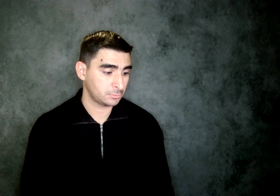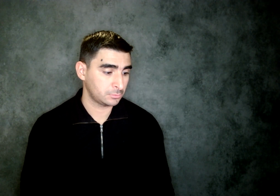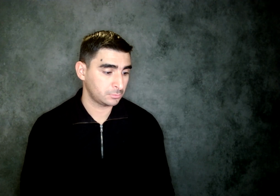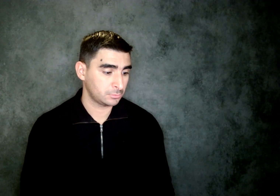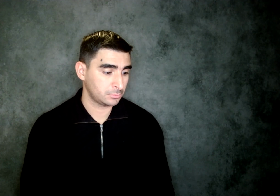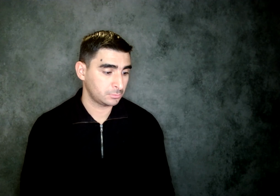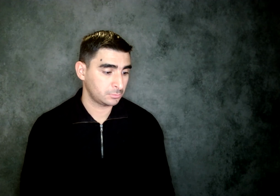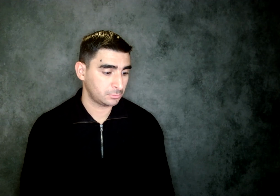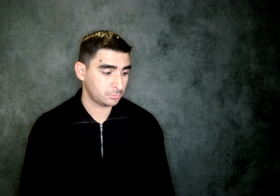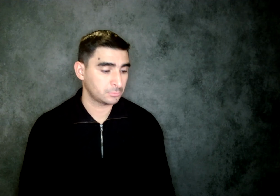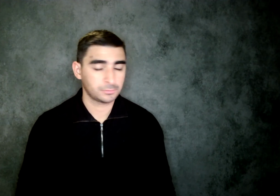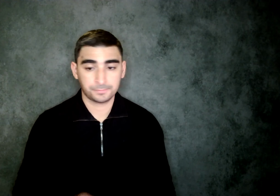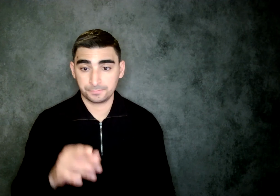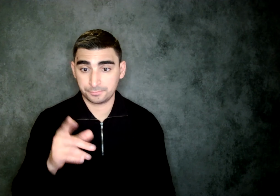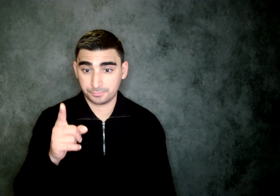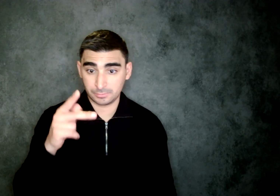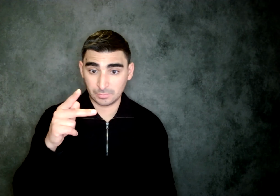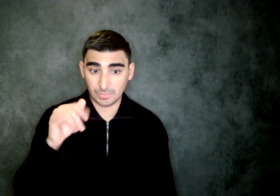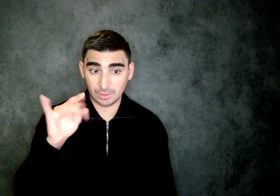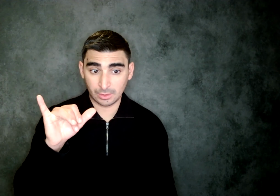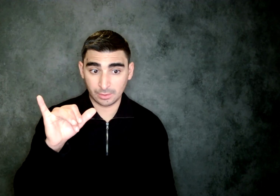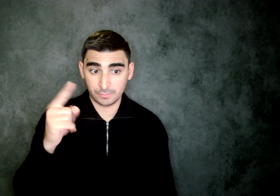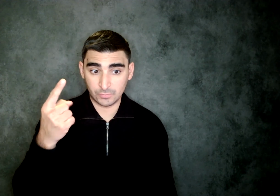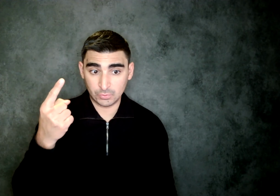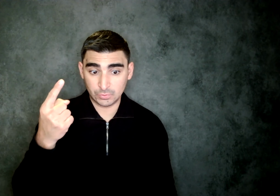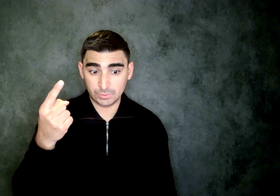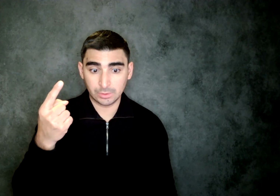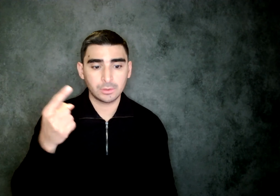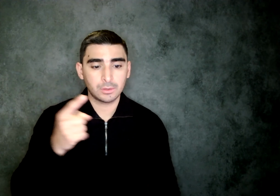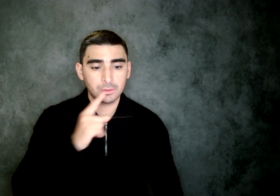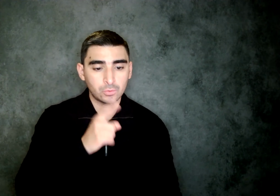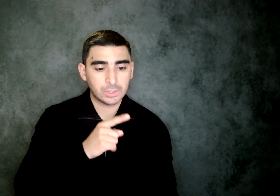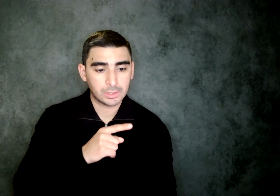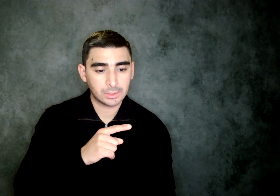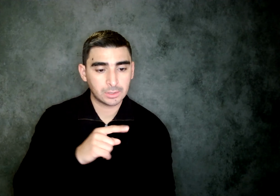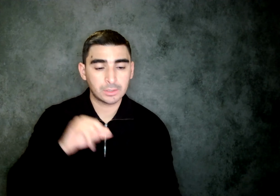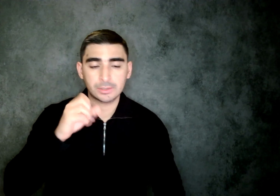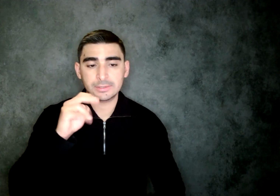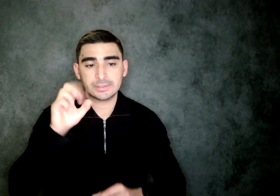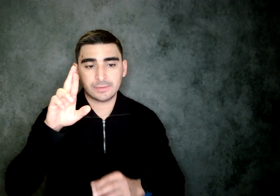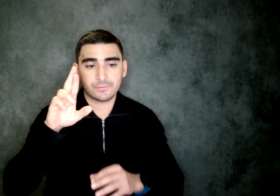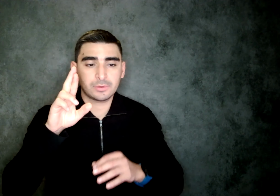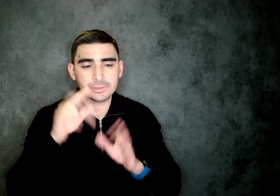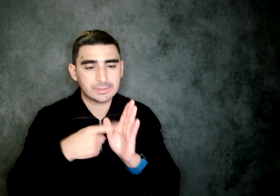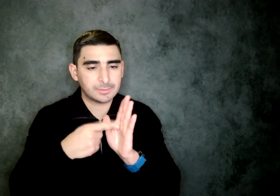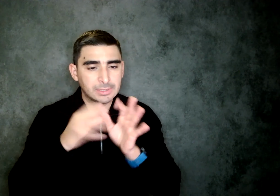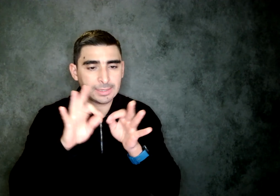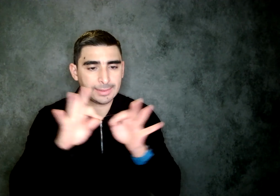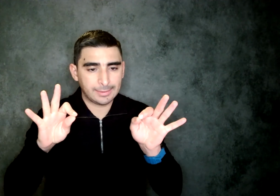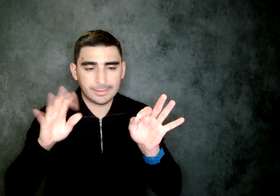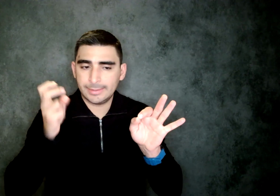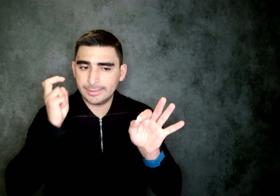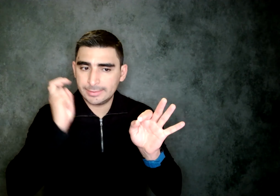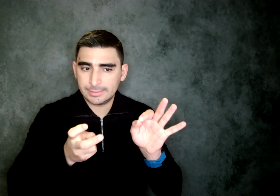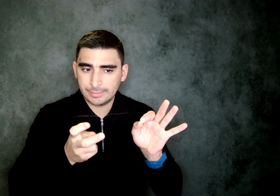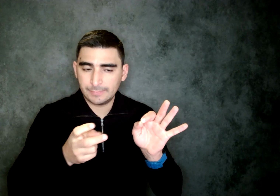Kathy, do you want to go first in terms of what? Oh, so just, I mean, I think in terms of that language can be really hard. And I know from a